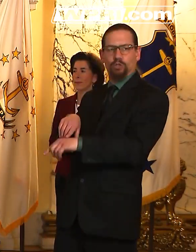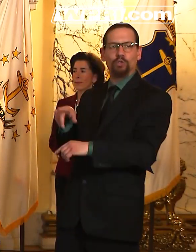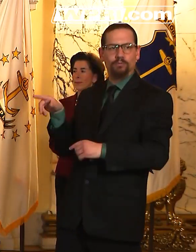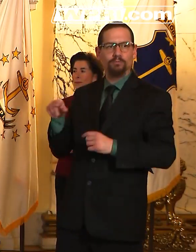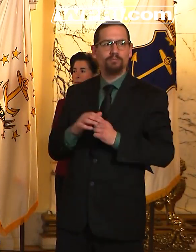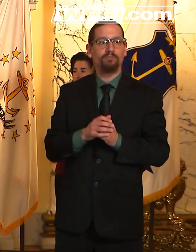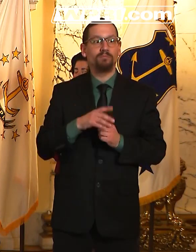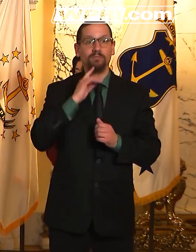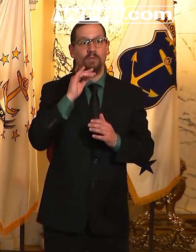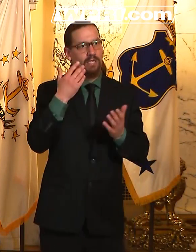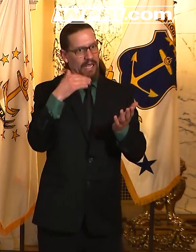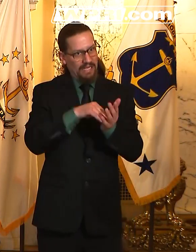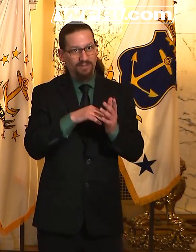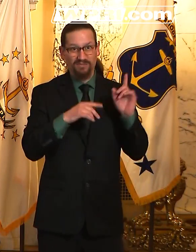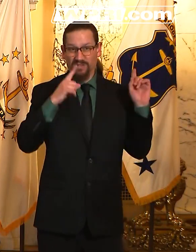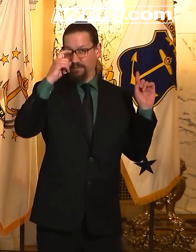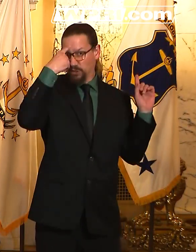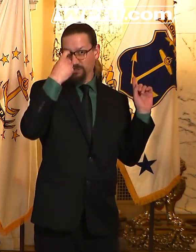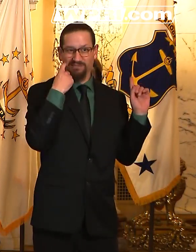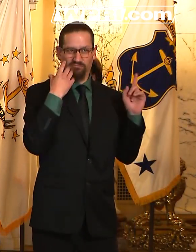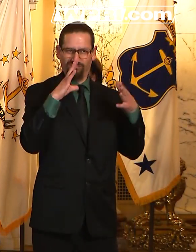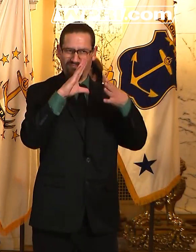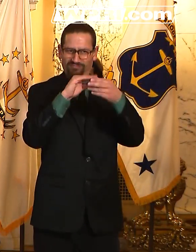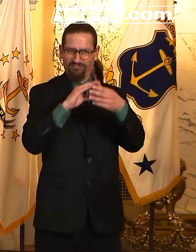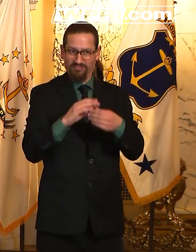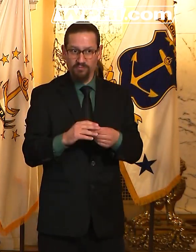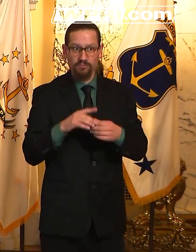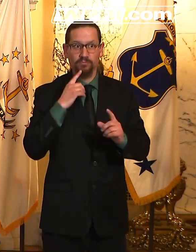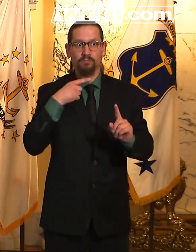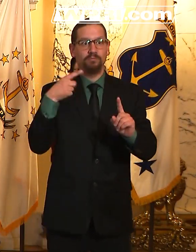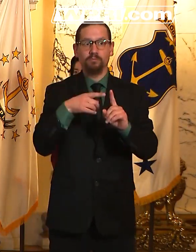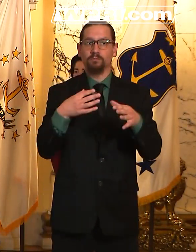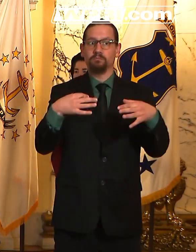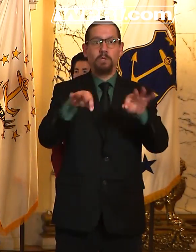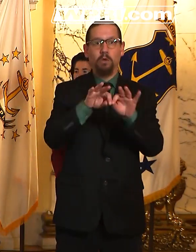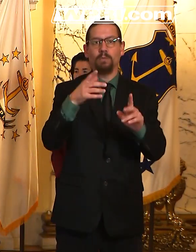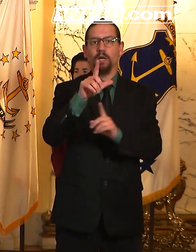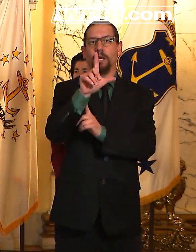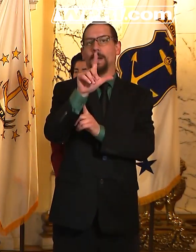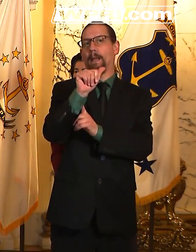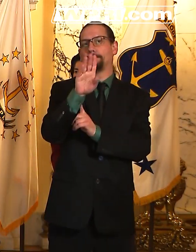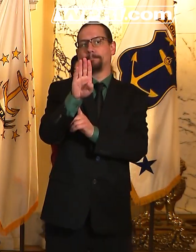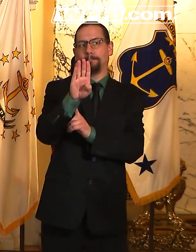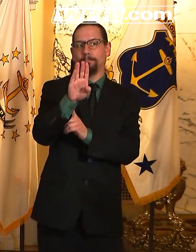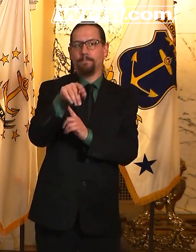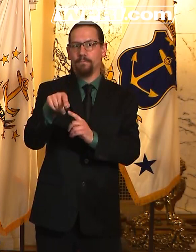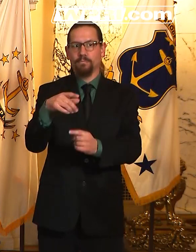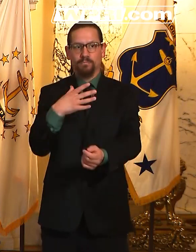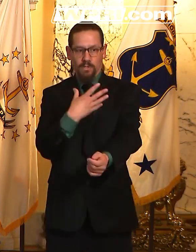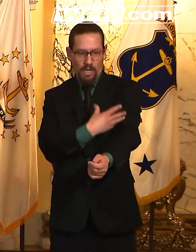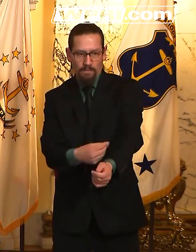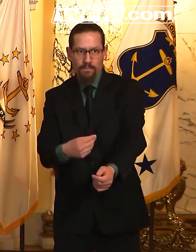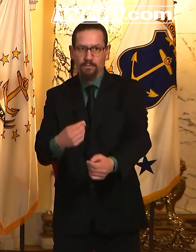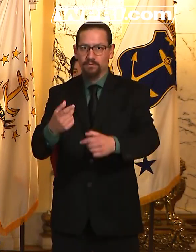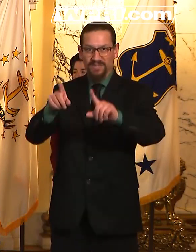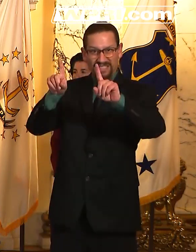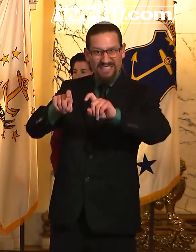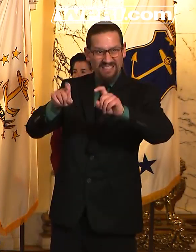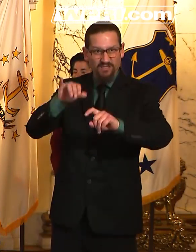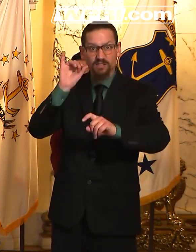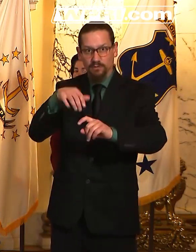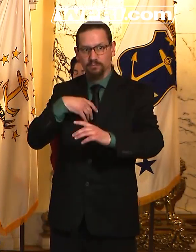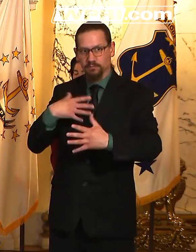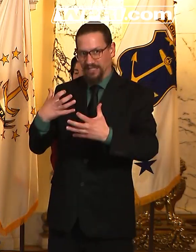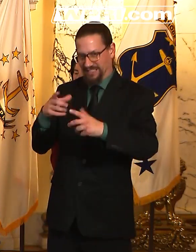able to have the laboratory supplies that we need to test every person who has